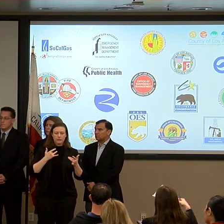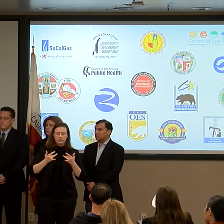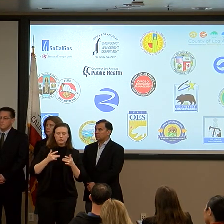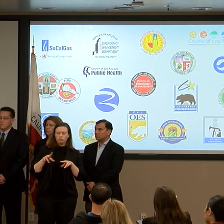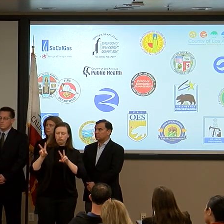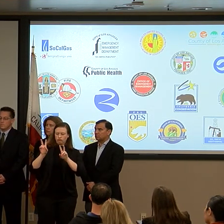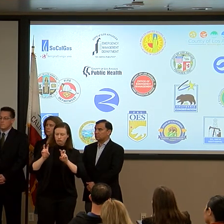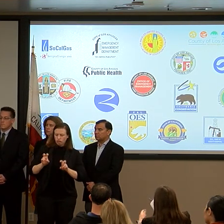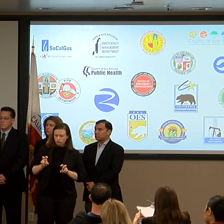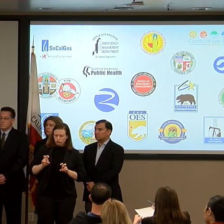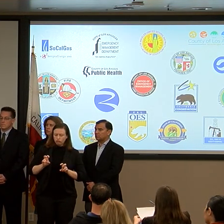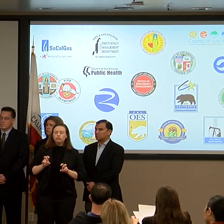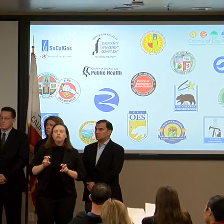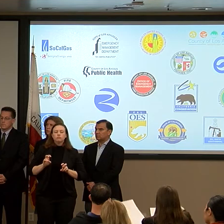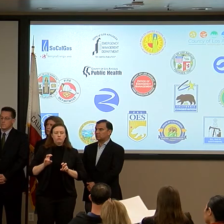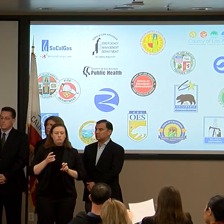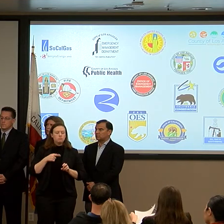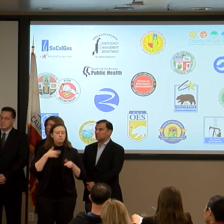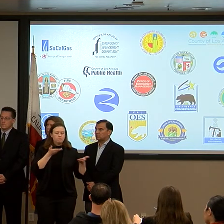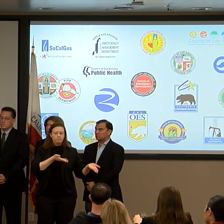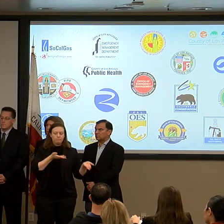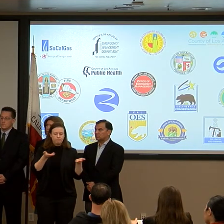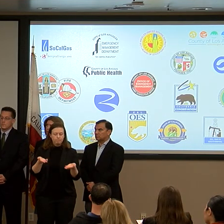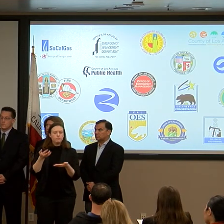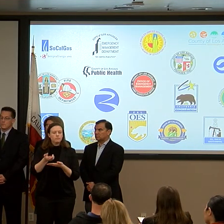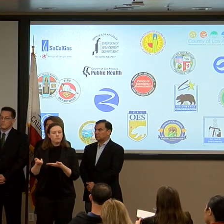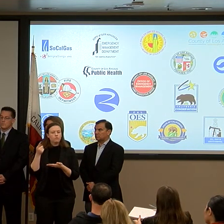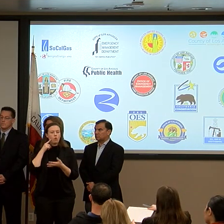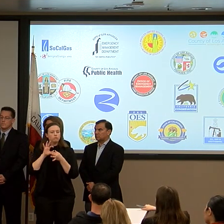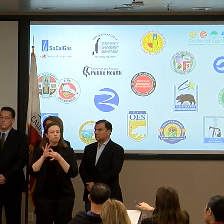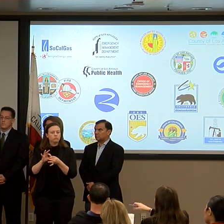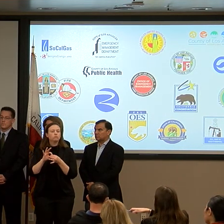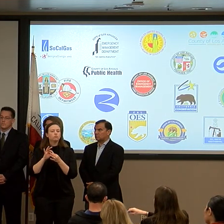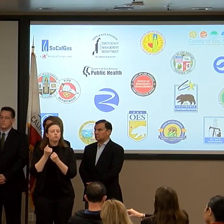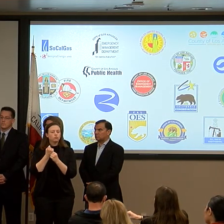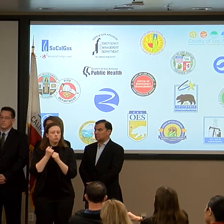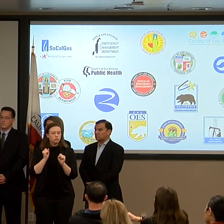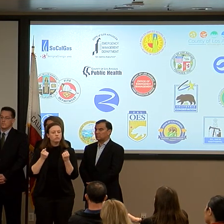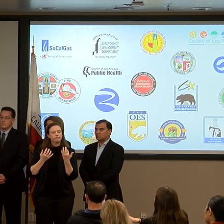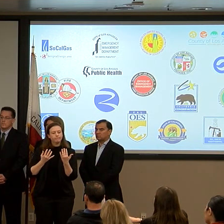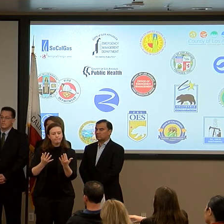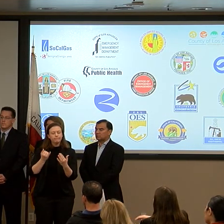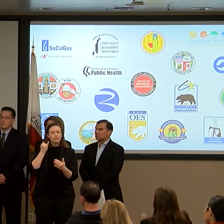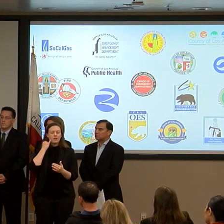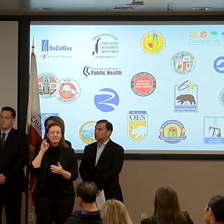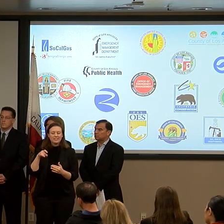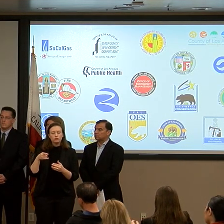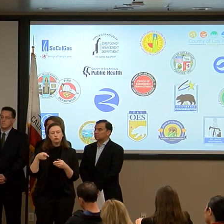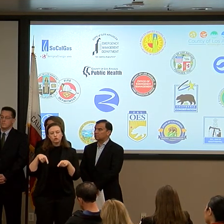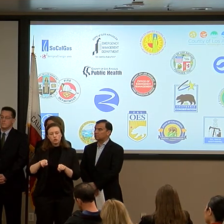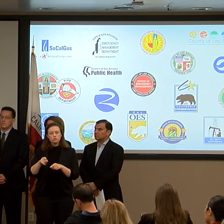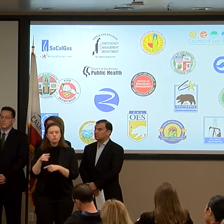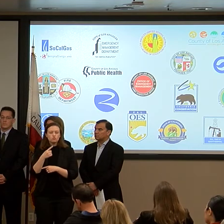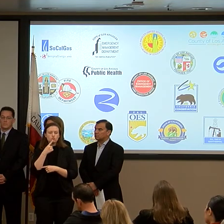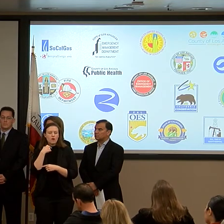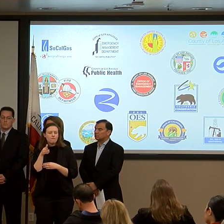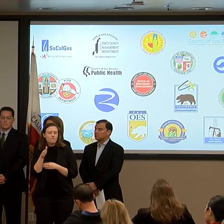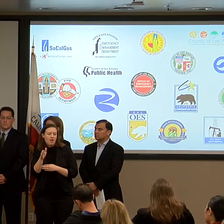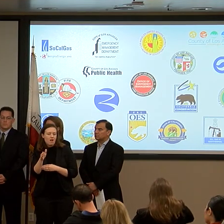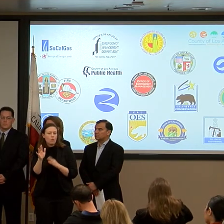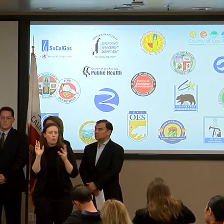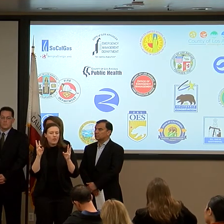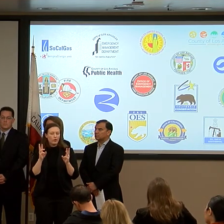brought additional fire resources as needed to supplement on-site fire services during red flag weather and other